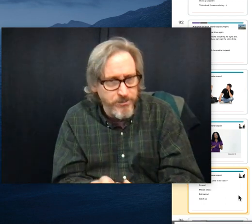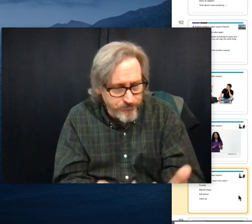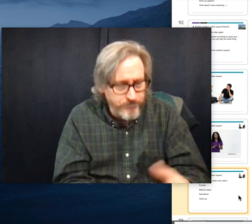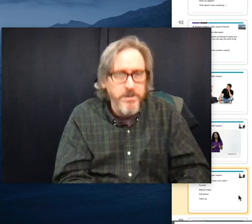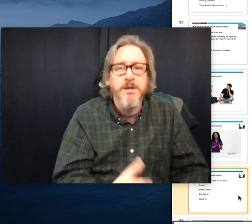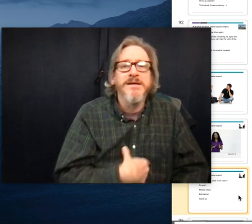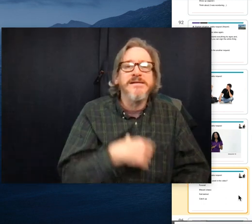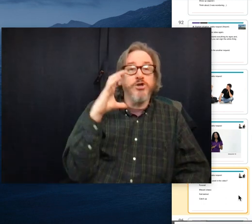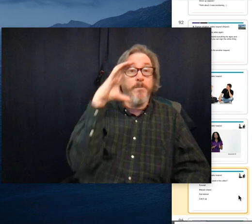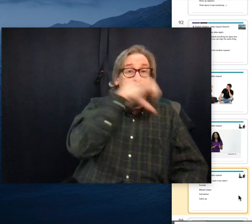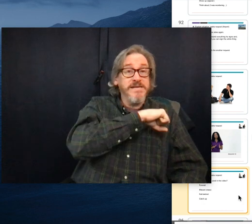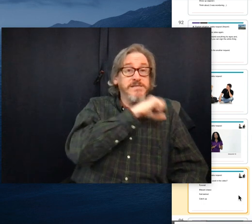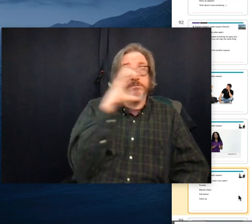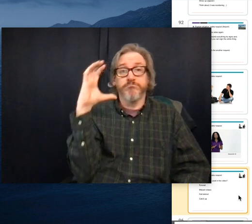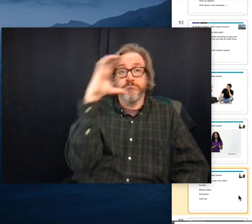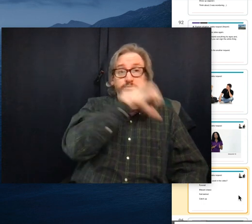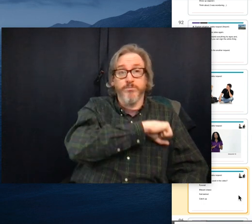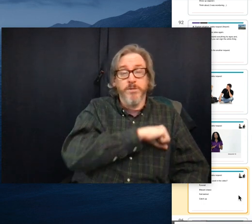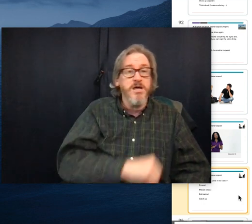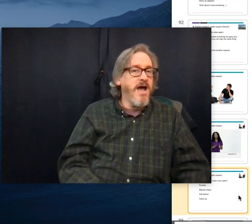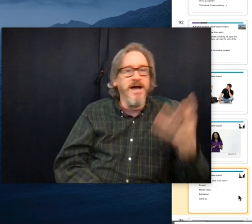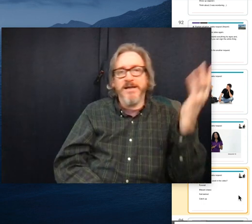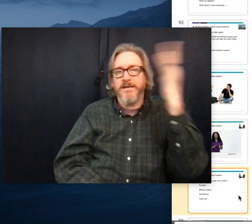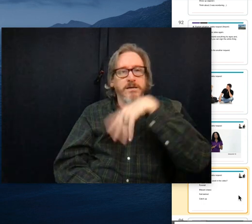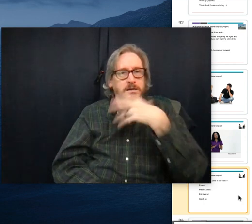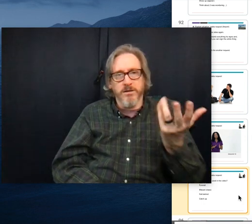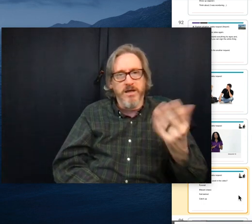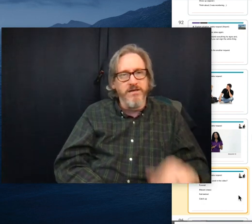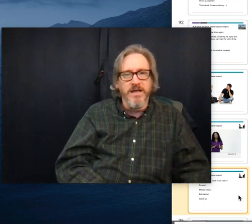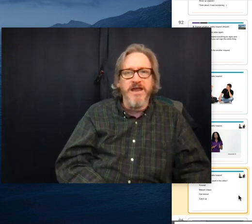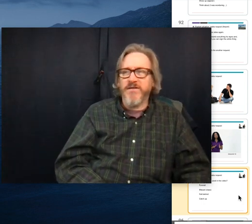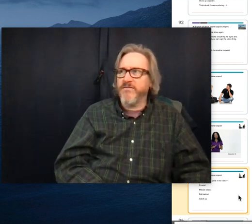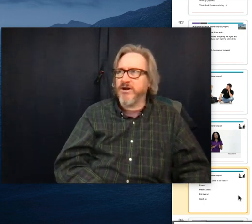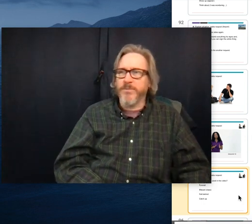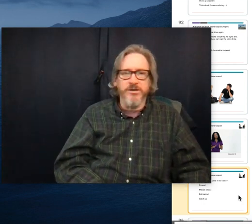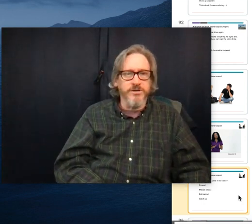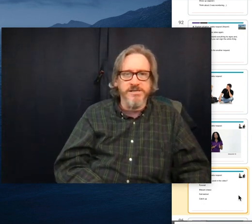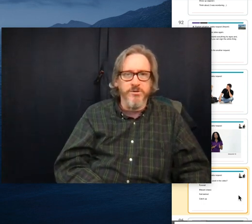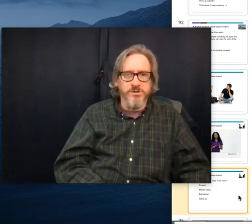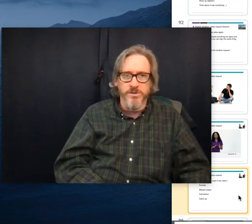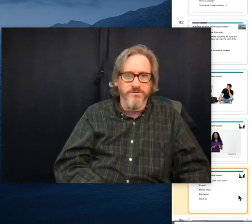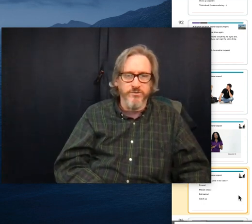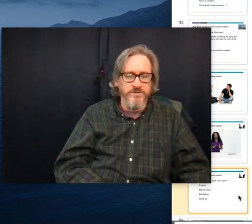Because if you go to the airport, you're going there because of a plane, right? So